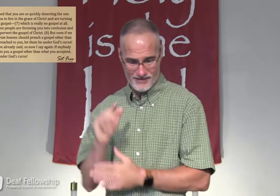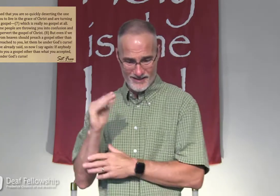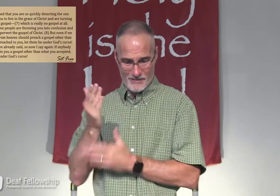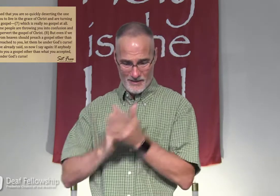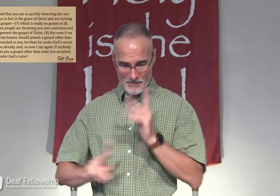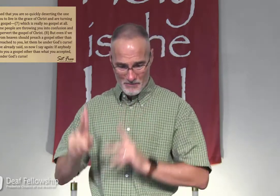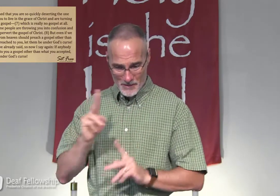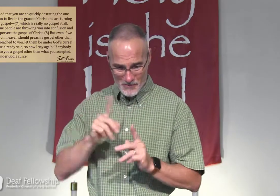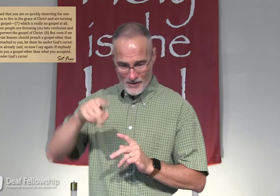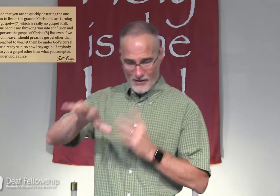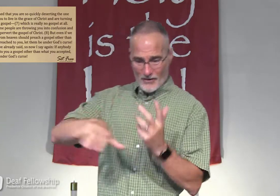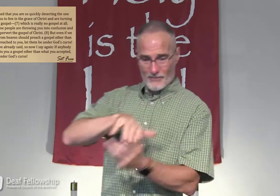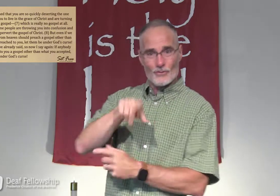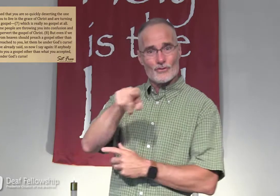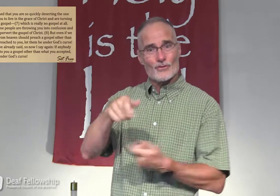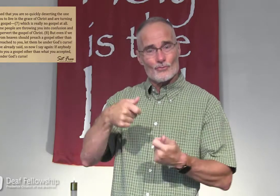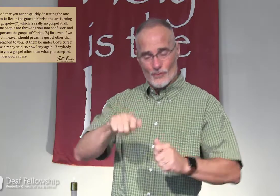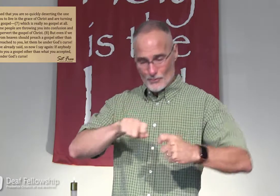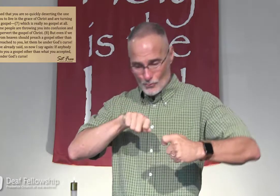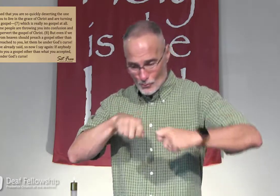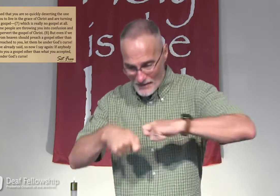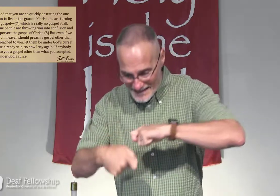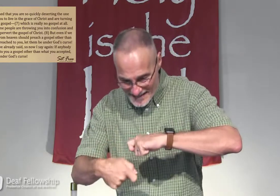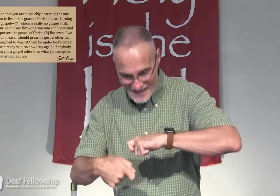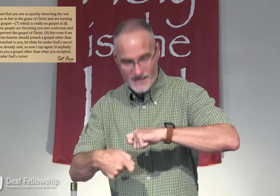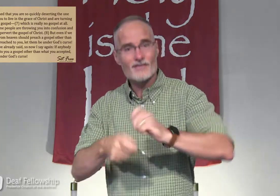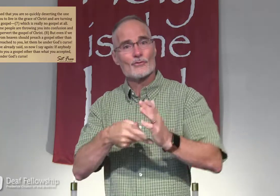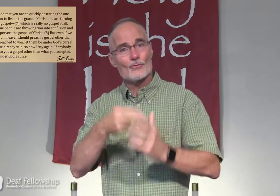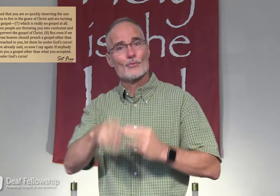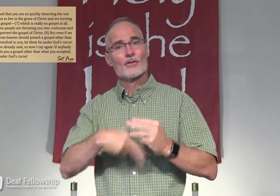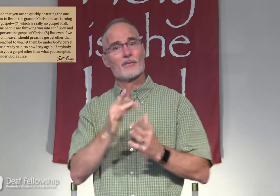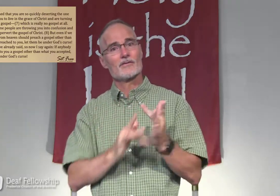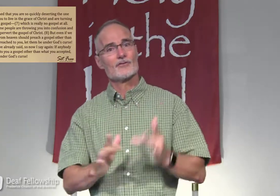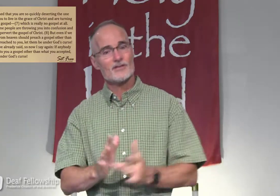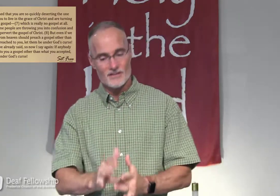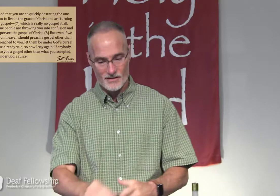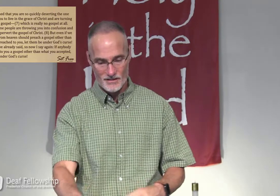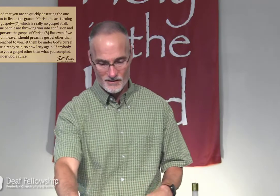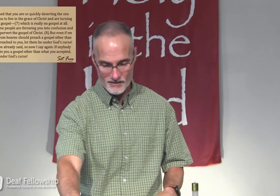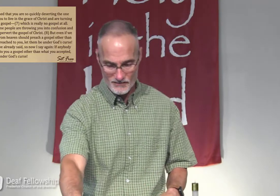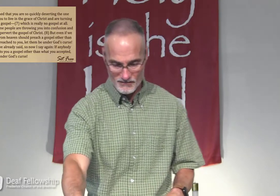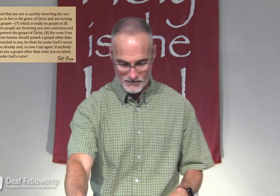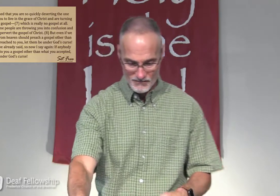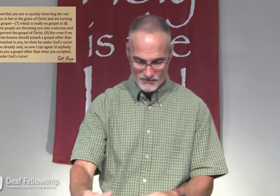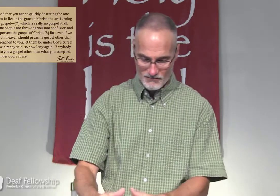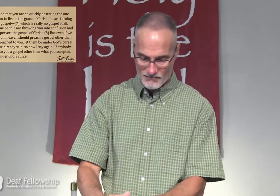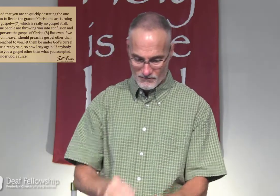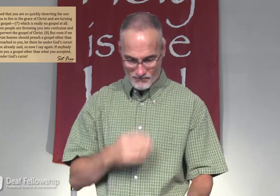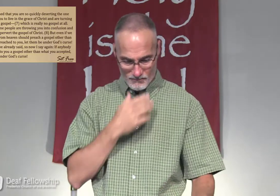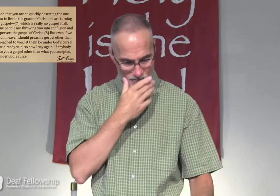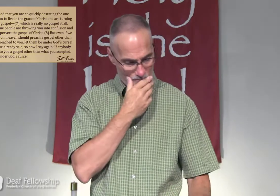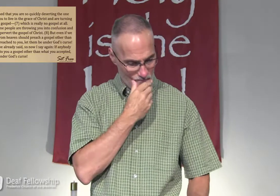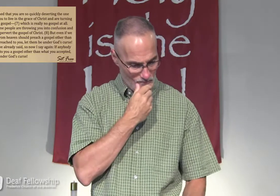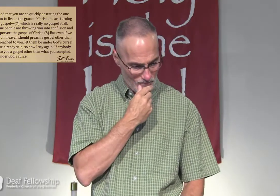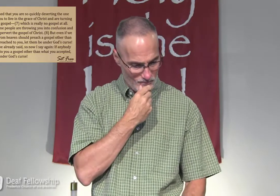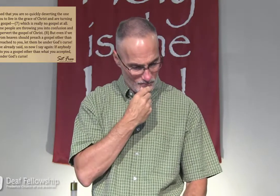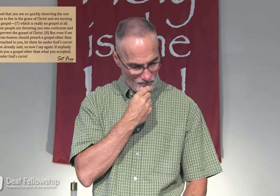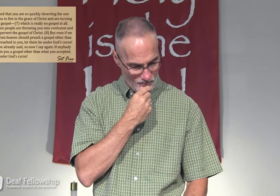That's really no gospel at all. Evidently, some people are throwing you into confusion or trying to pervert the gospel of Christ.